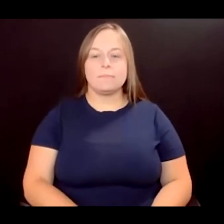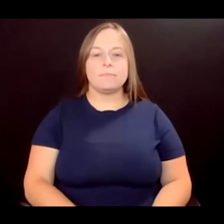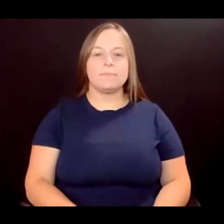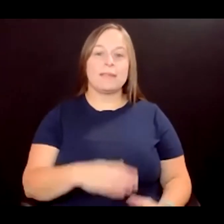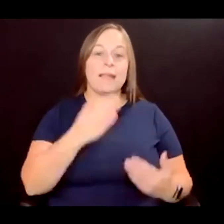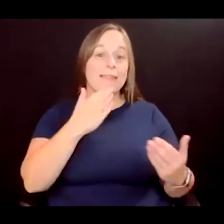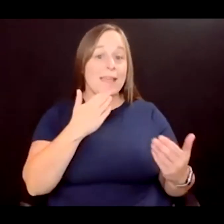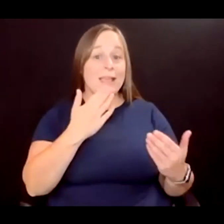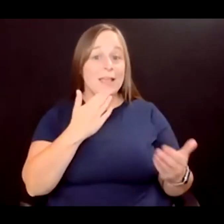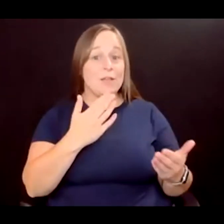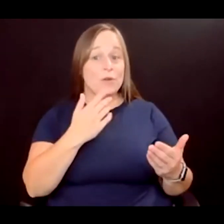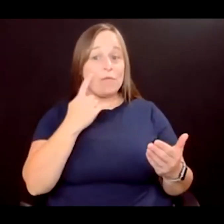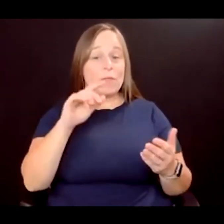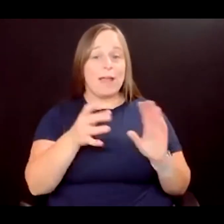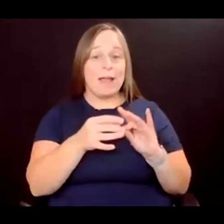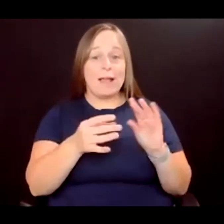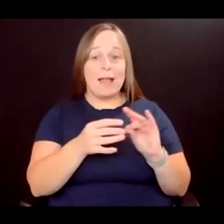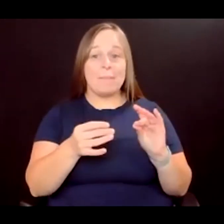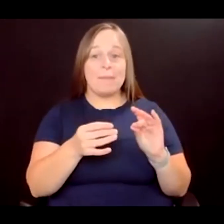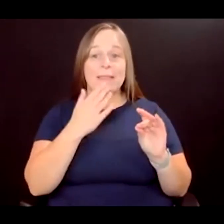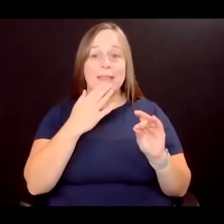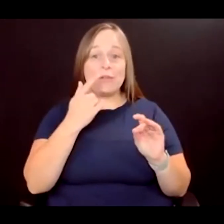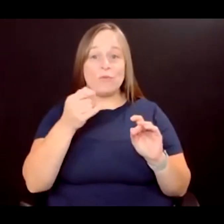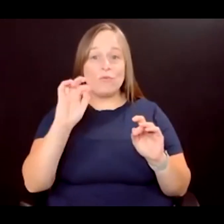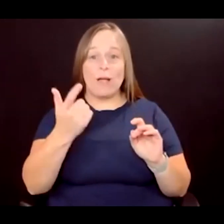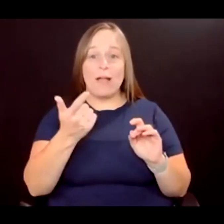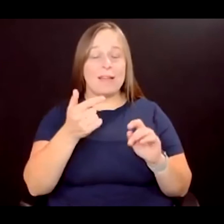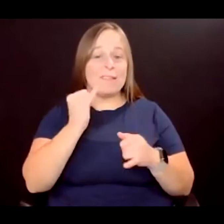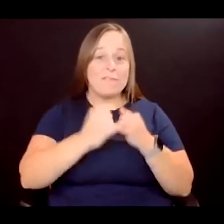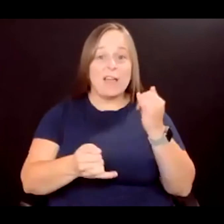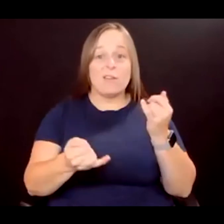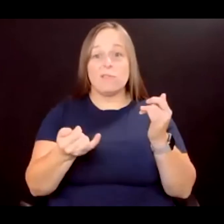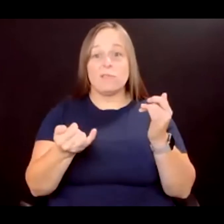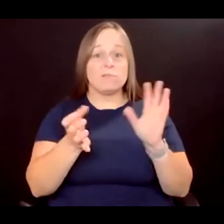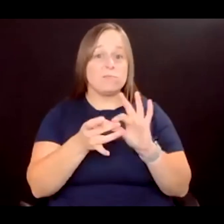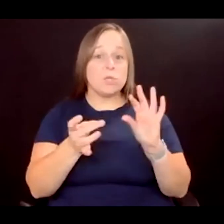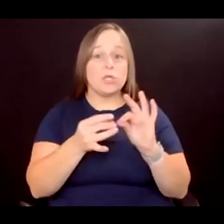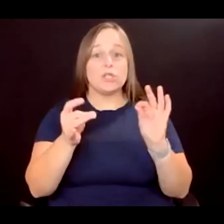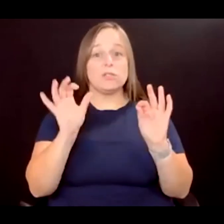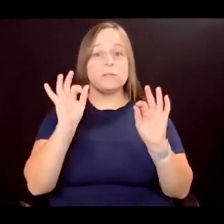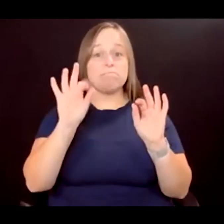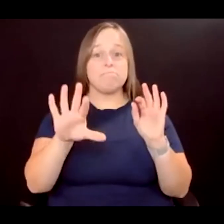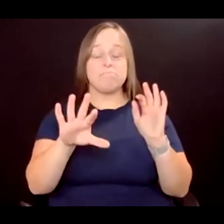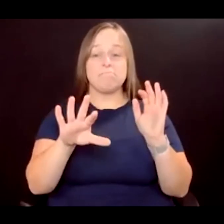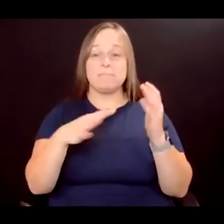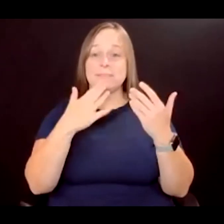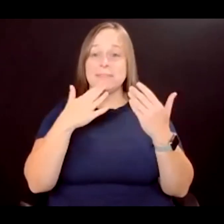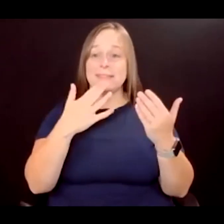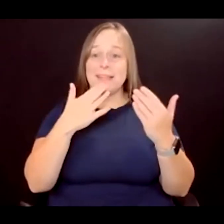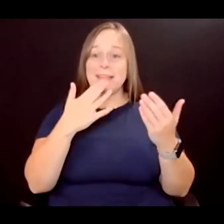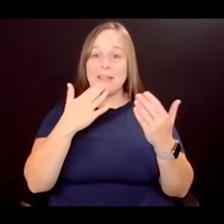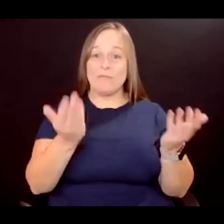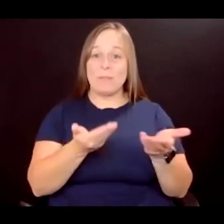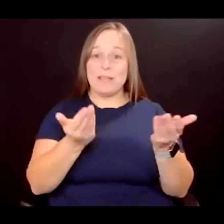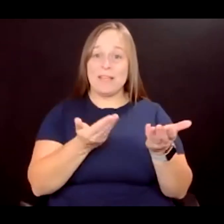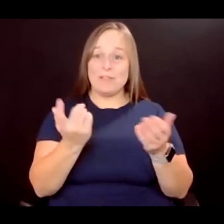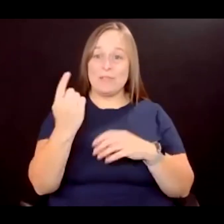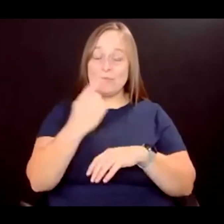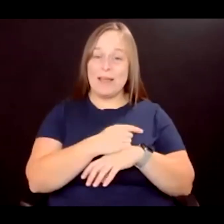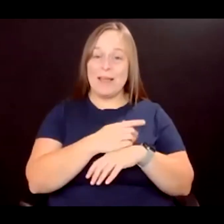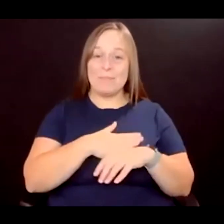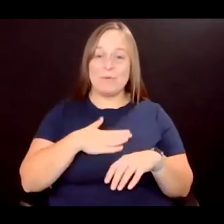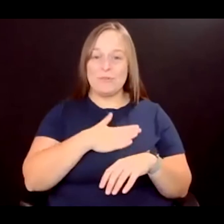you were thinking of this running. Great question. Yes. And thank you for that question. And what